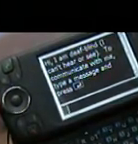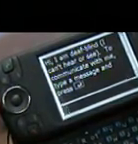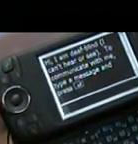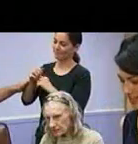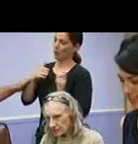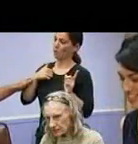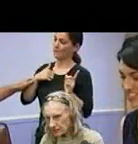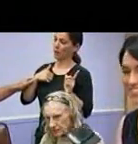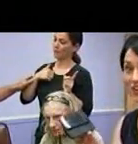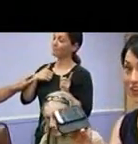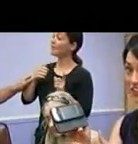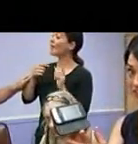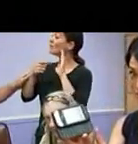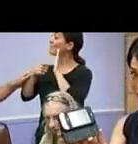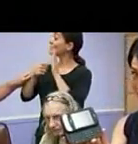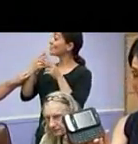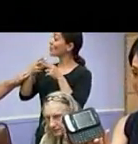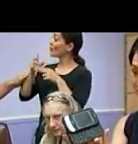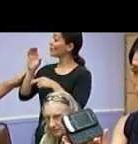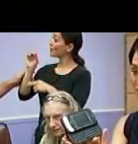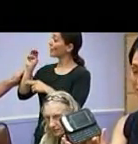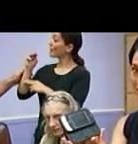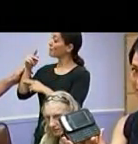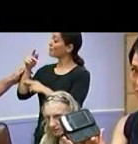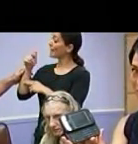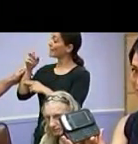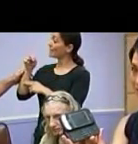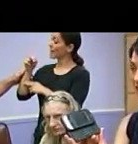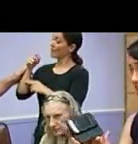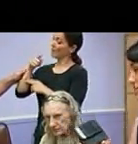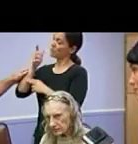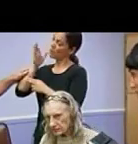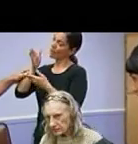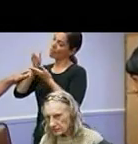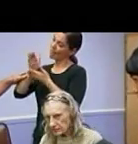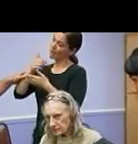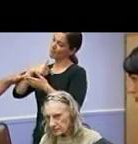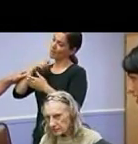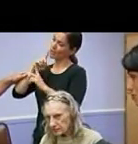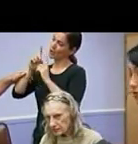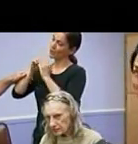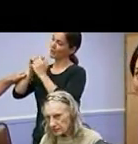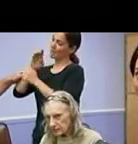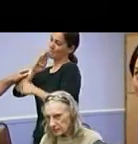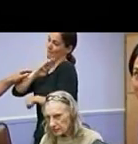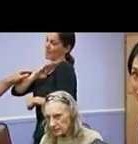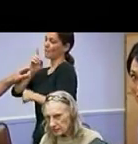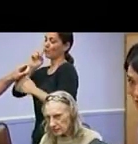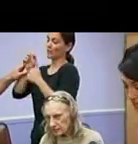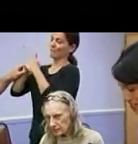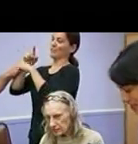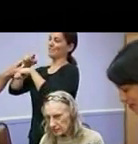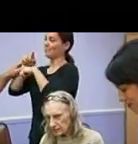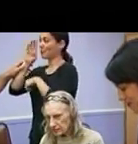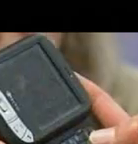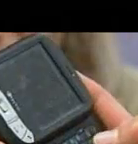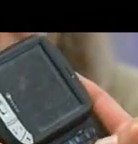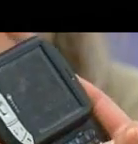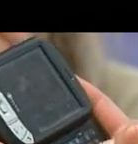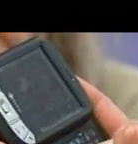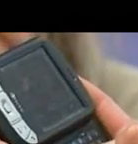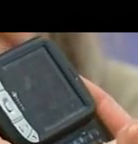can't hear. This is called the companion, and this is what's going to allow me to talk to Betty for the first time directly without a translator.